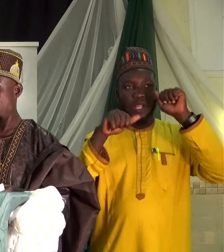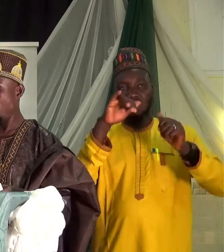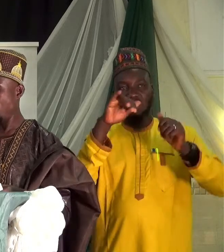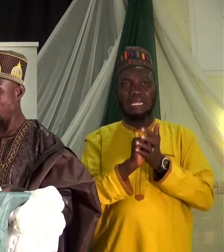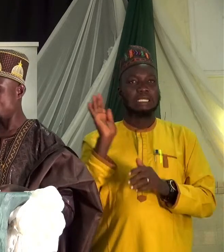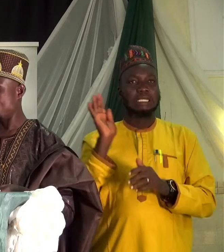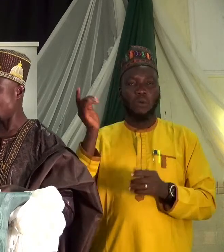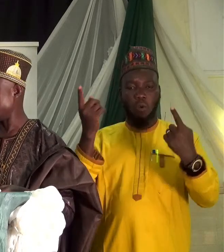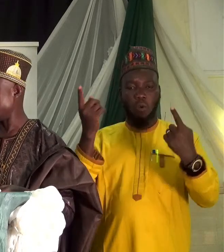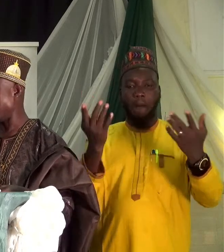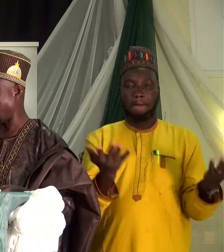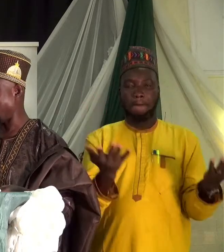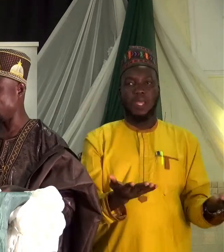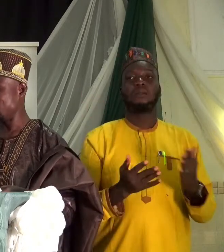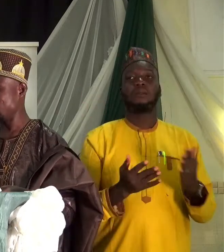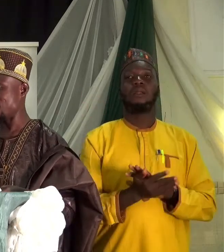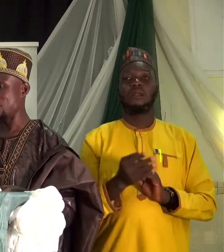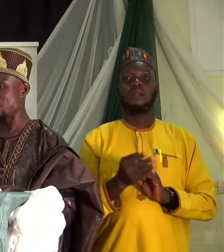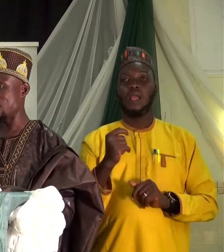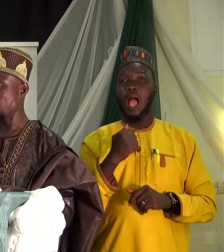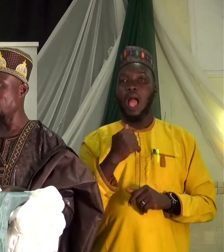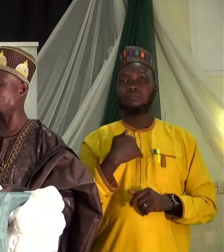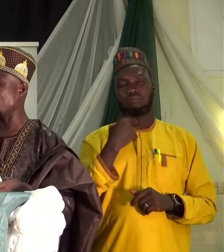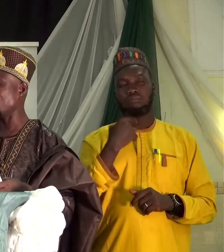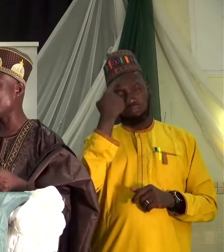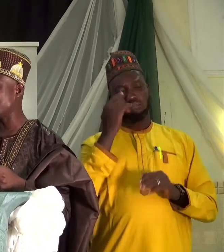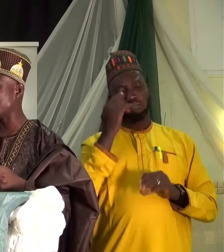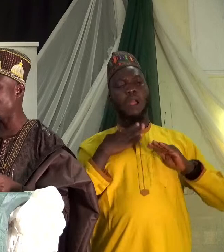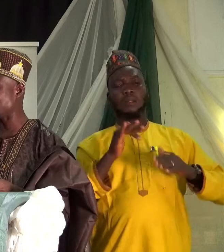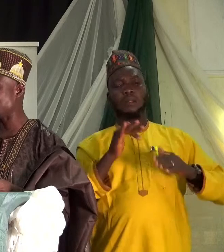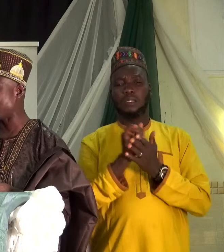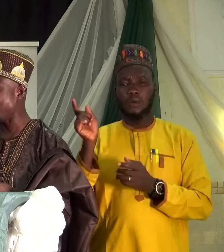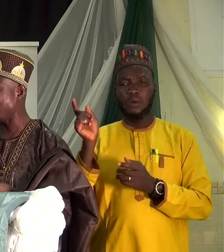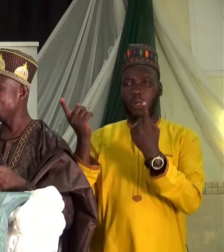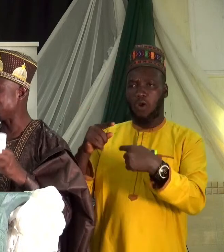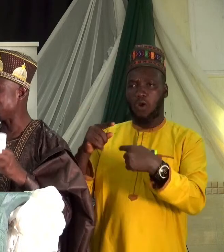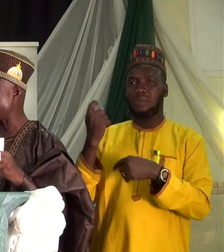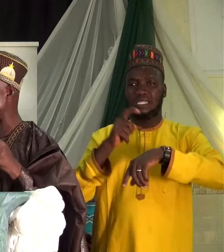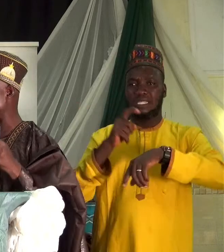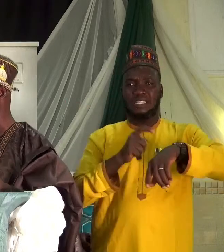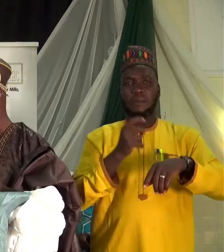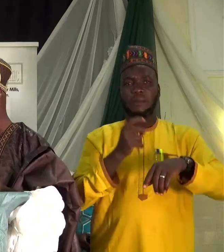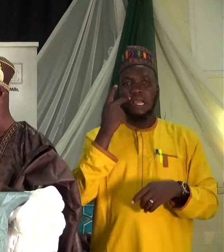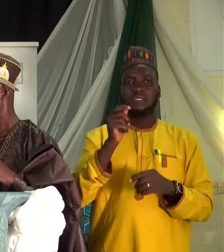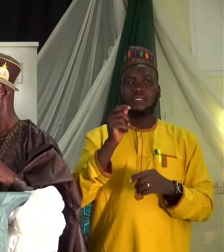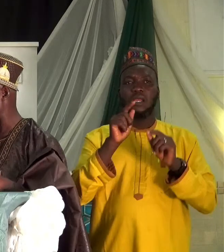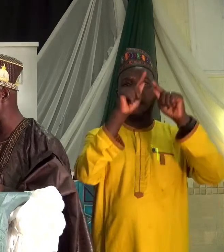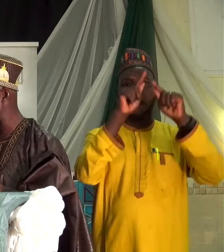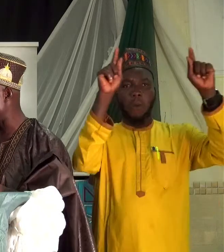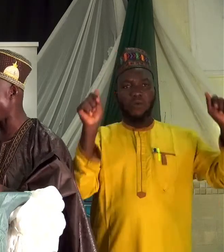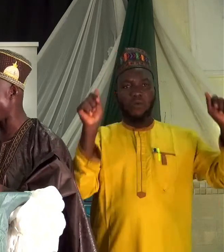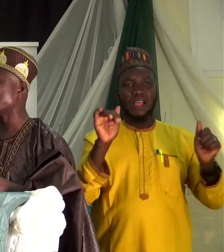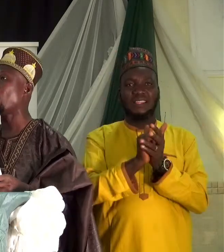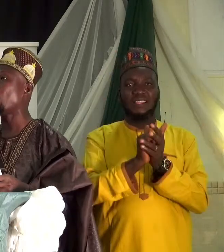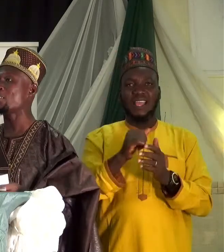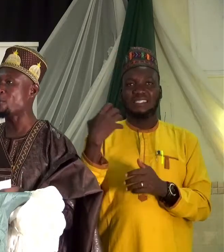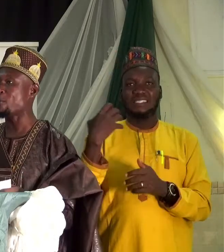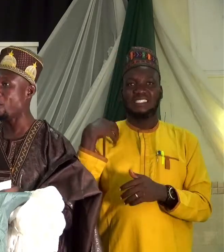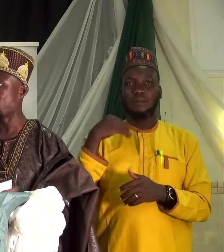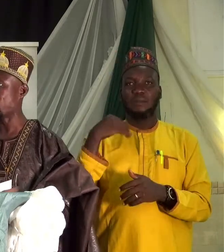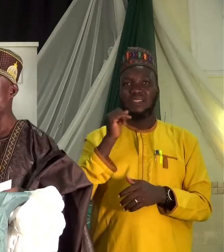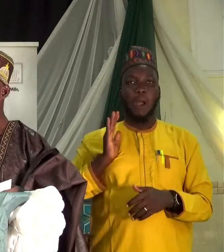Emi no doubt. O committee of family. Sincerely speaking. So ni jati moti riposta pe chairman ni senator wa. Ah, muna long